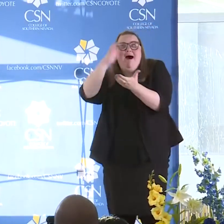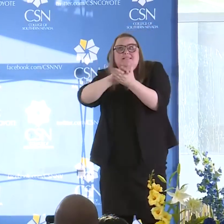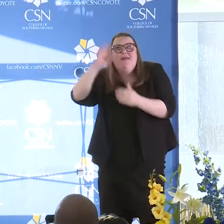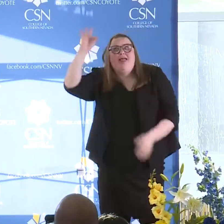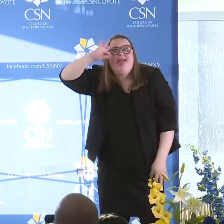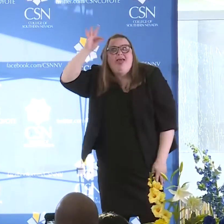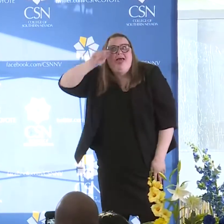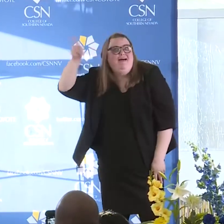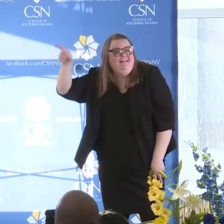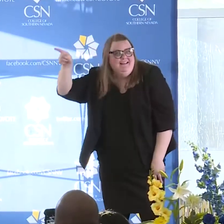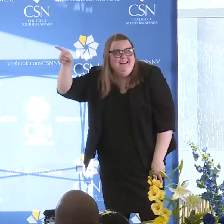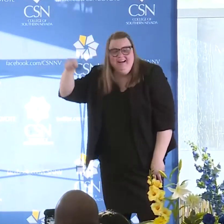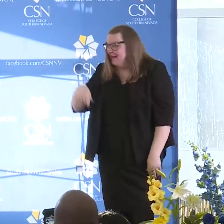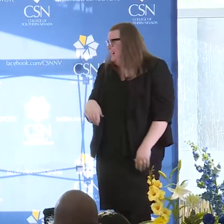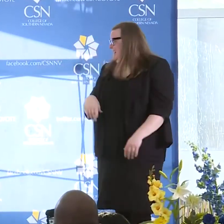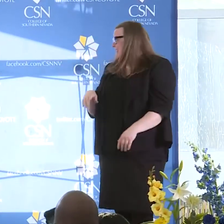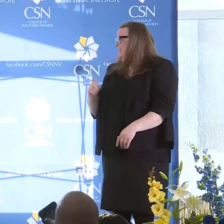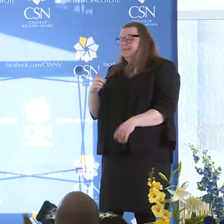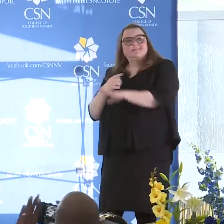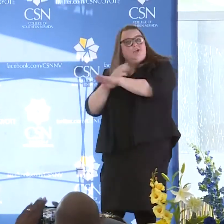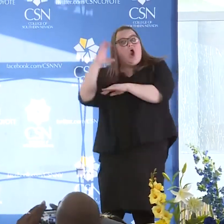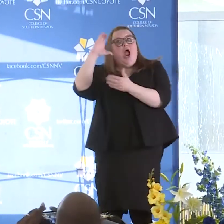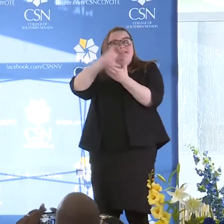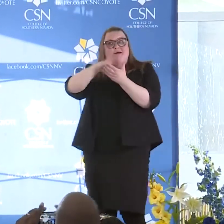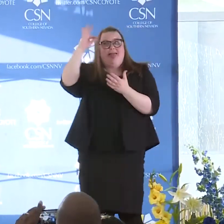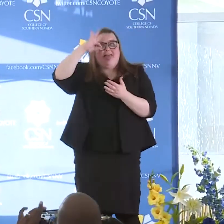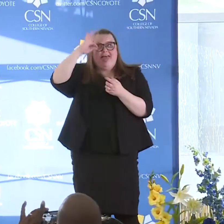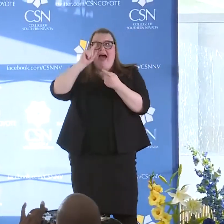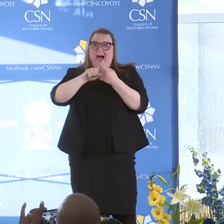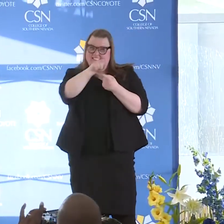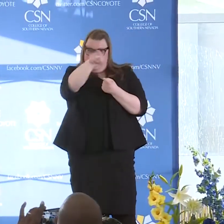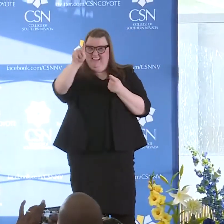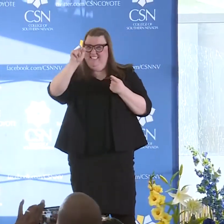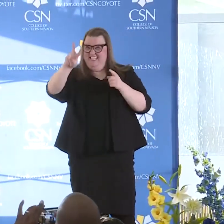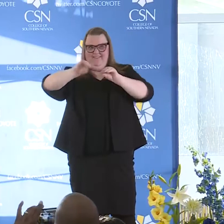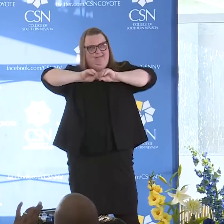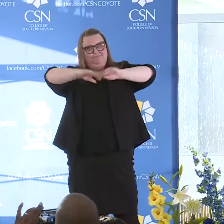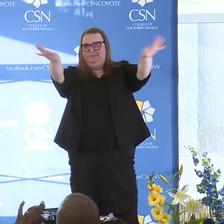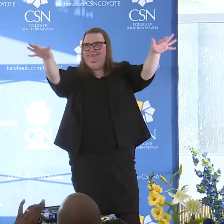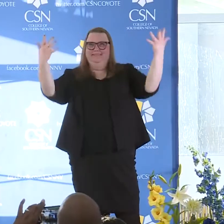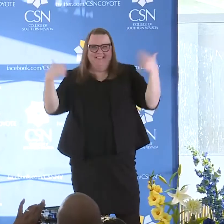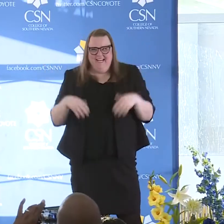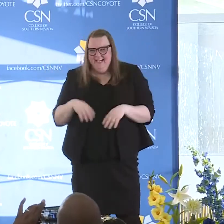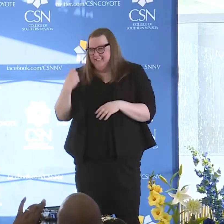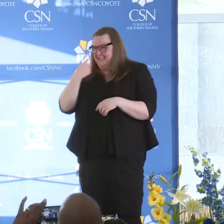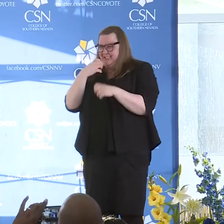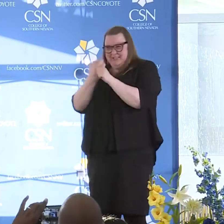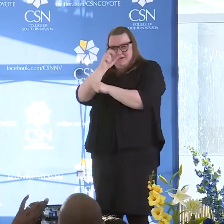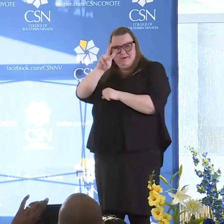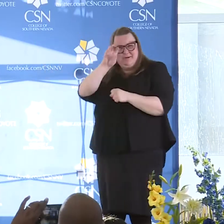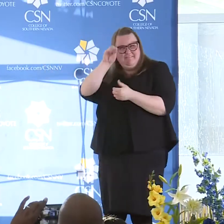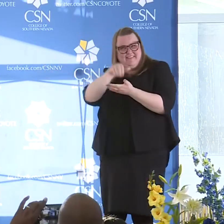My husband has no idea. Oh, her husband has no idea until you guys broadcast this that she just won $250,000.